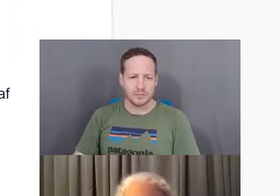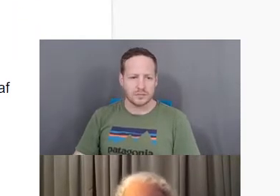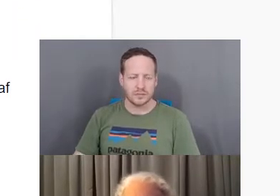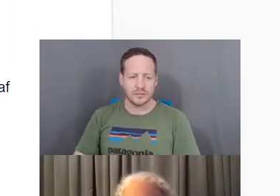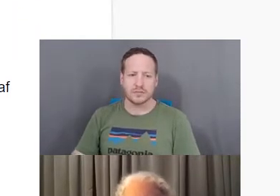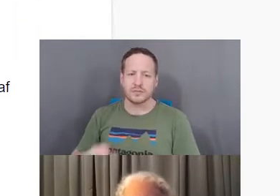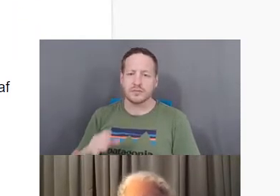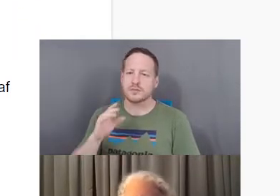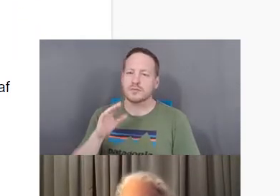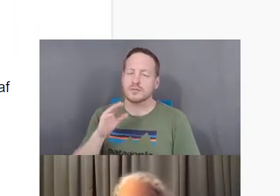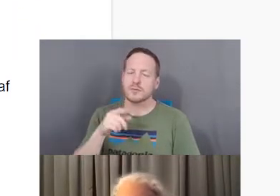So these are the 4 points.